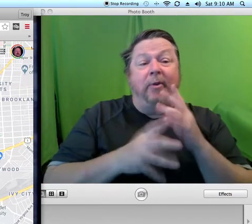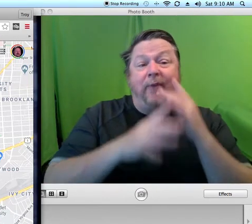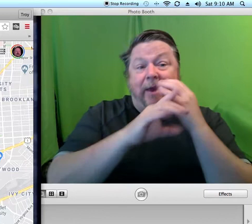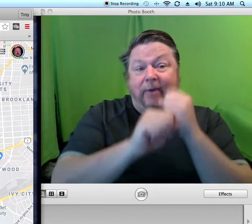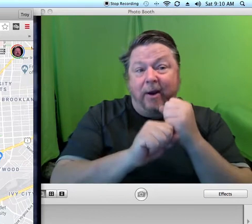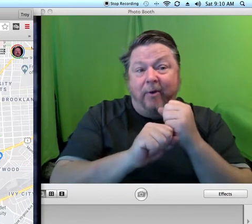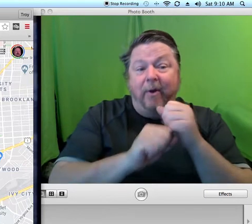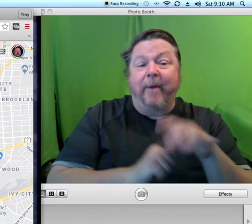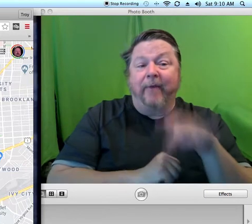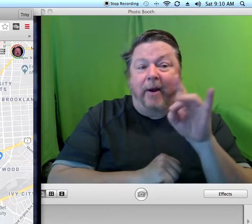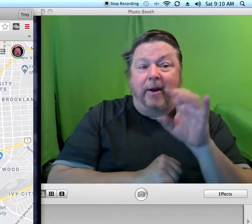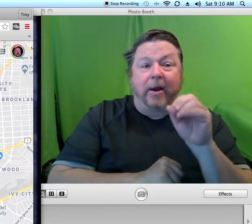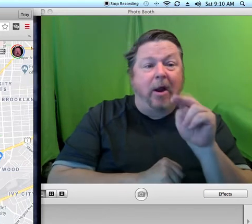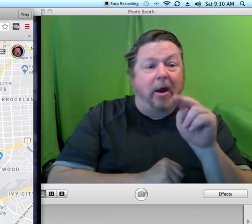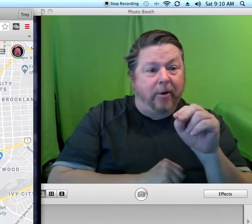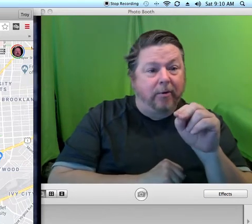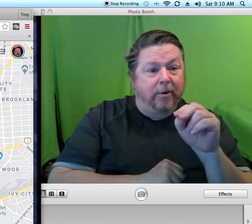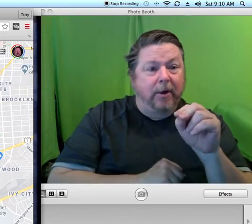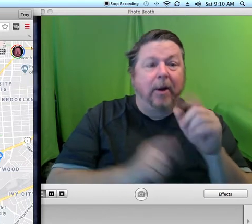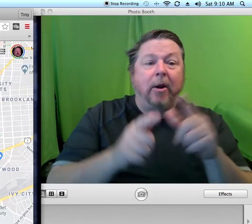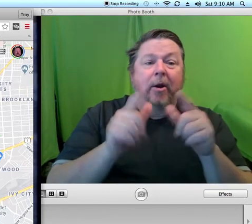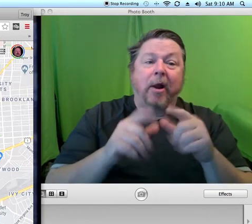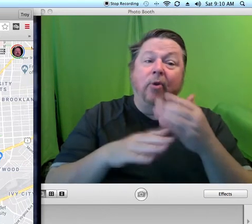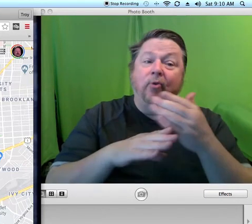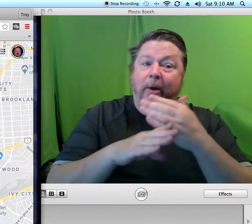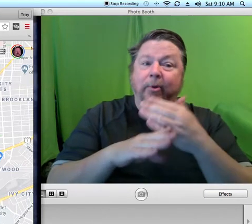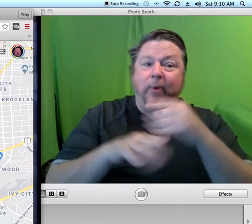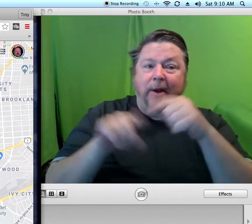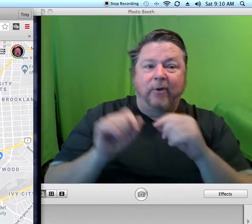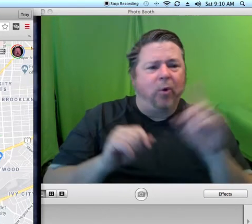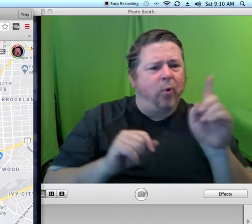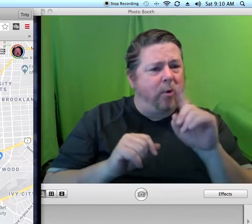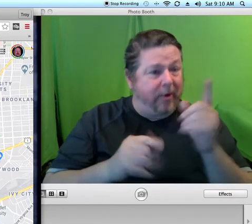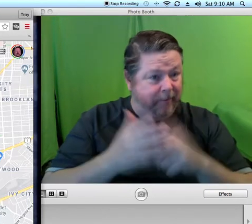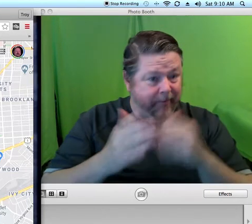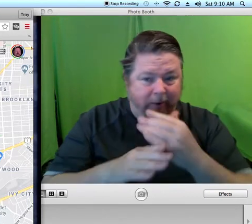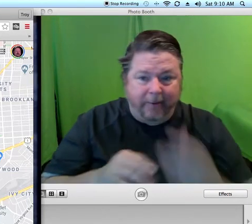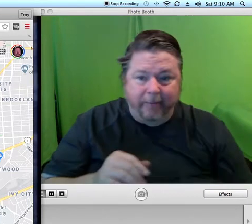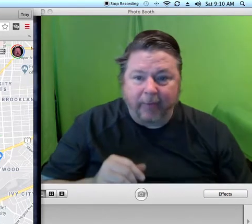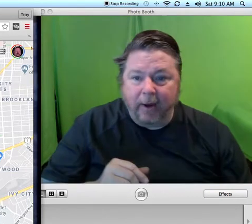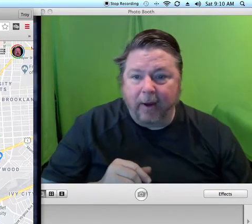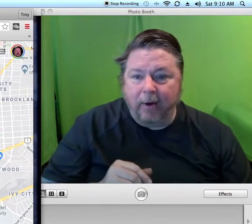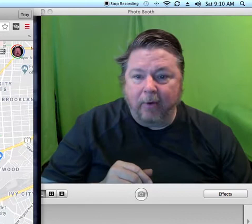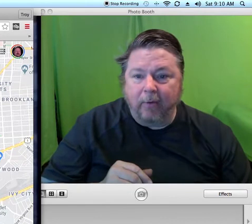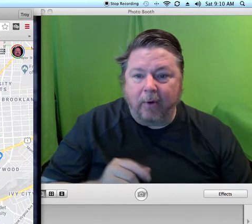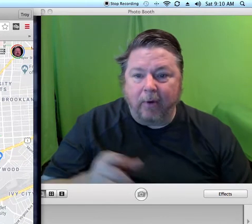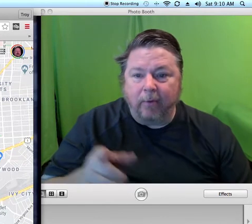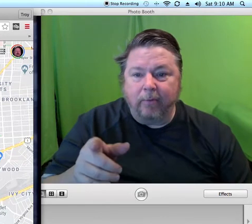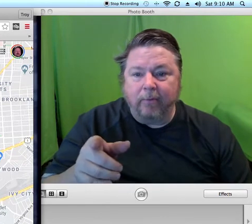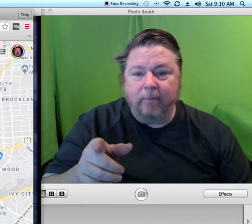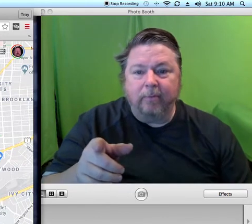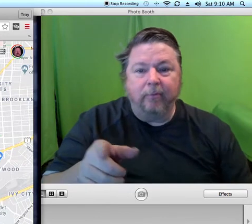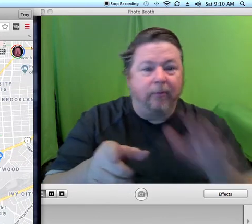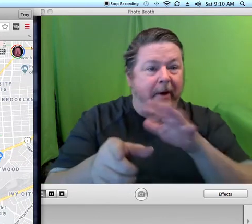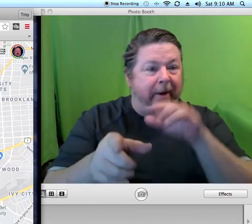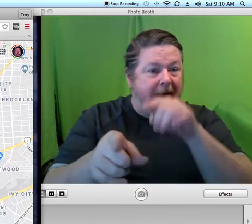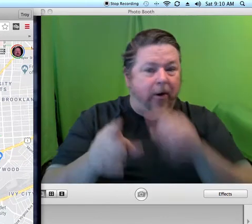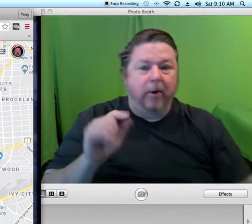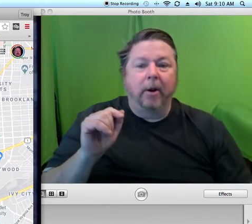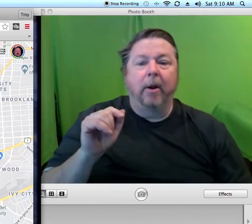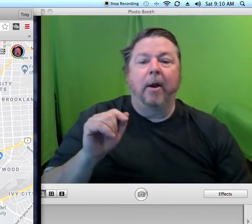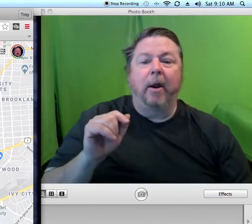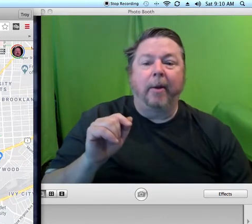was fascinated by finding a condo located right in between these two. Well, what's between? Well, right about